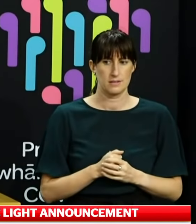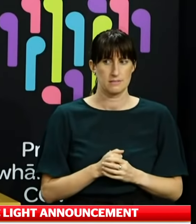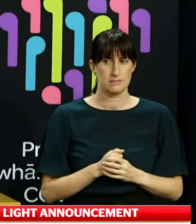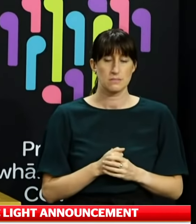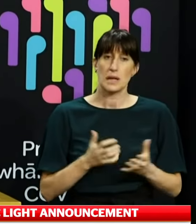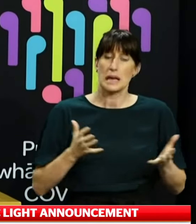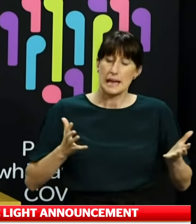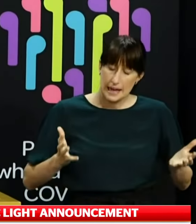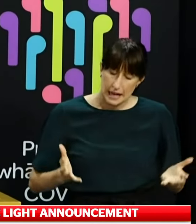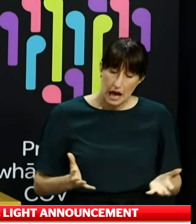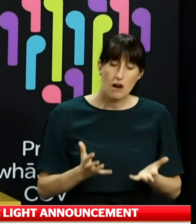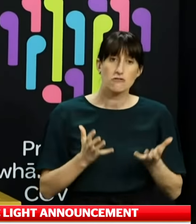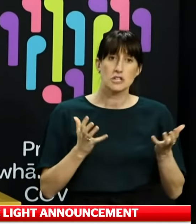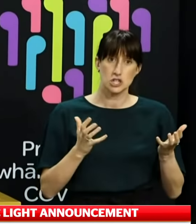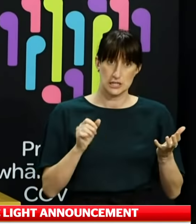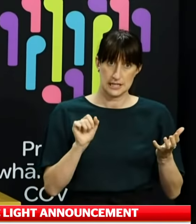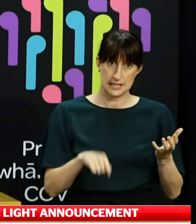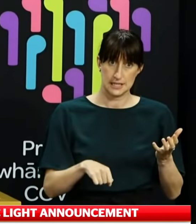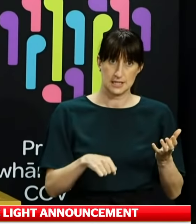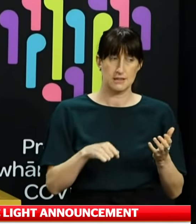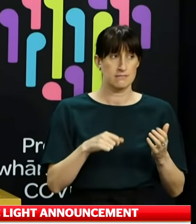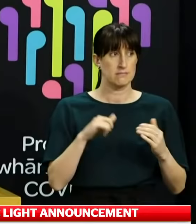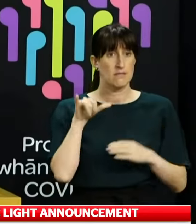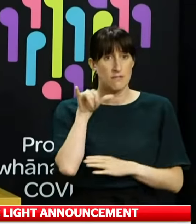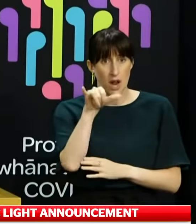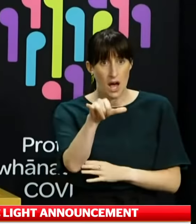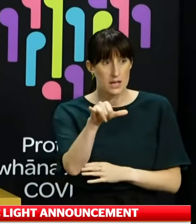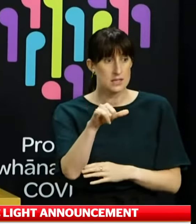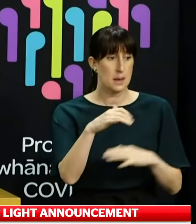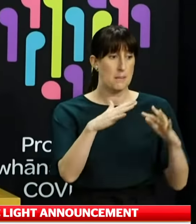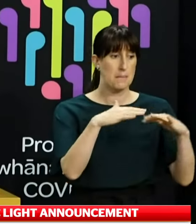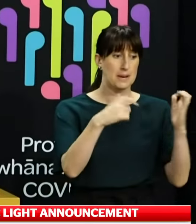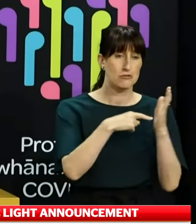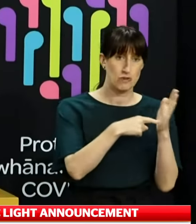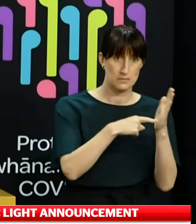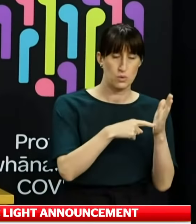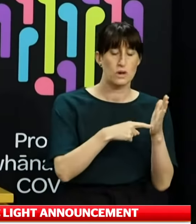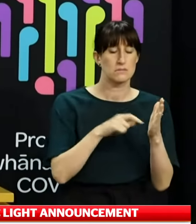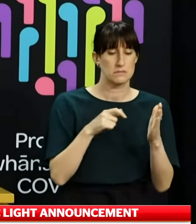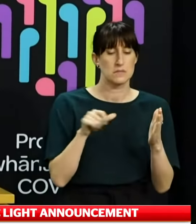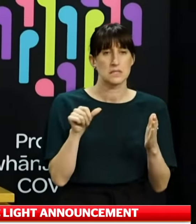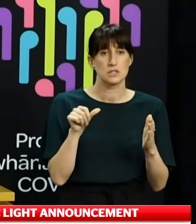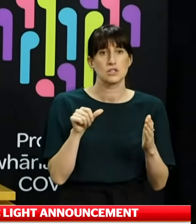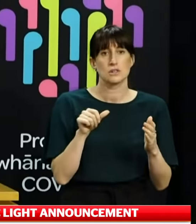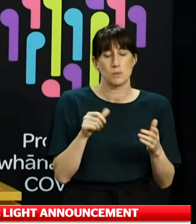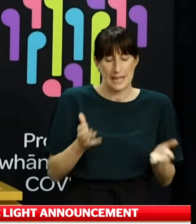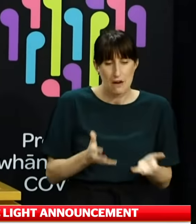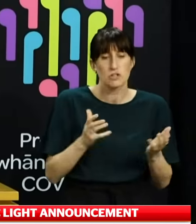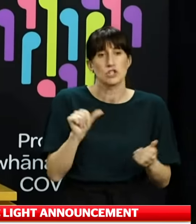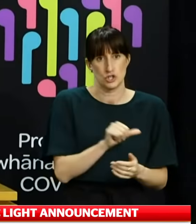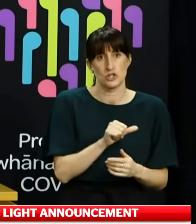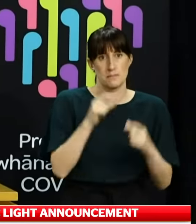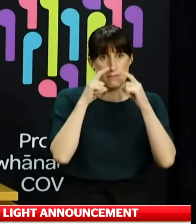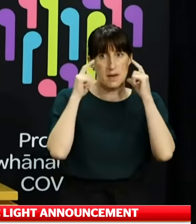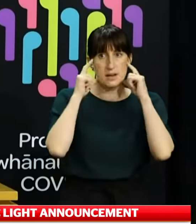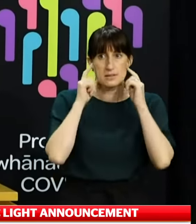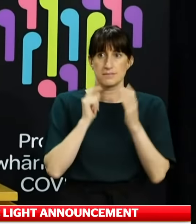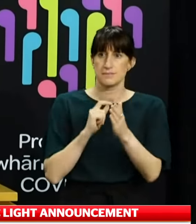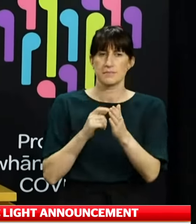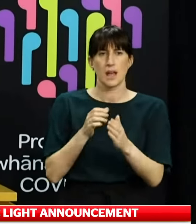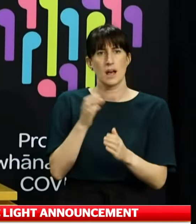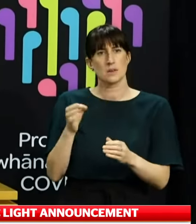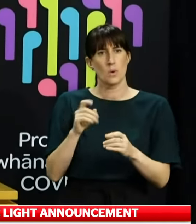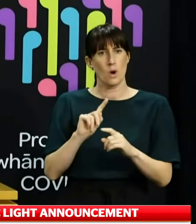still encouraging them on flights and public transport. What about retail and shops and that sort of thing? And